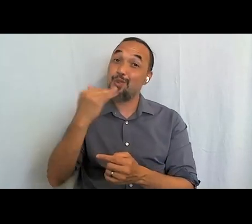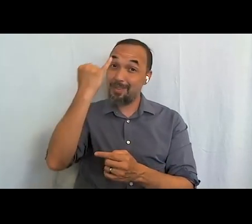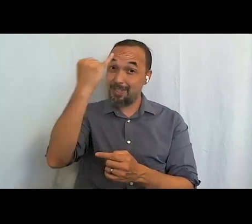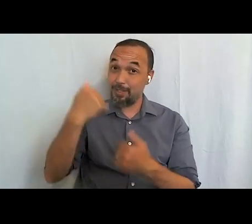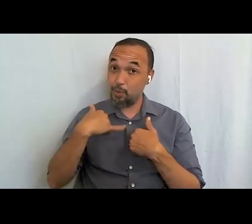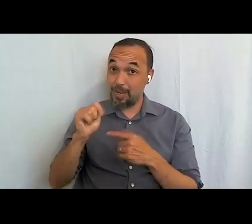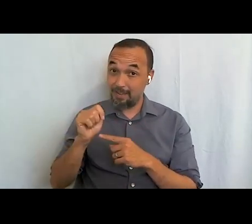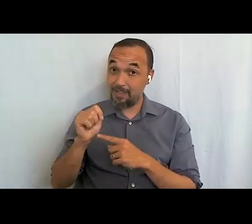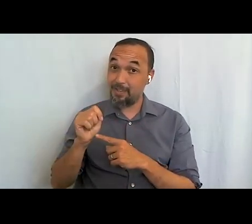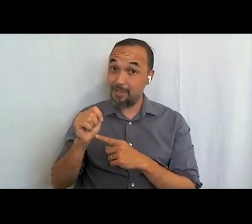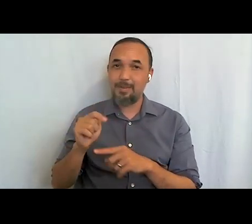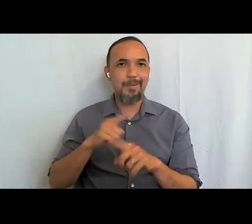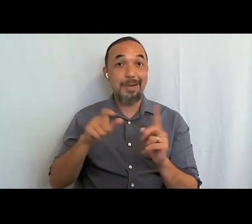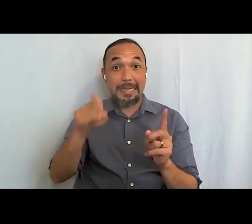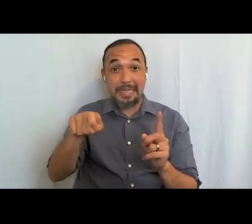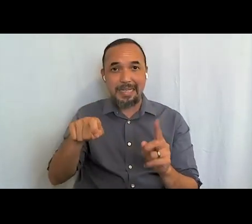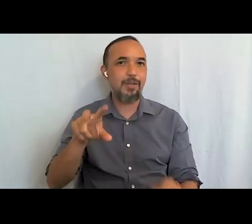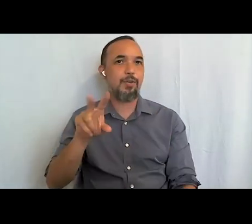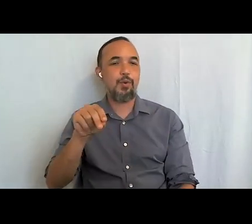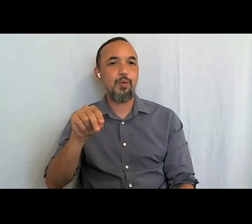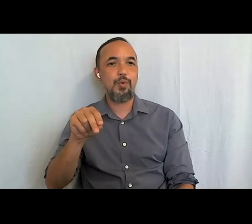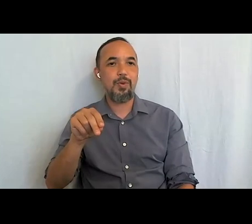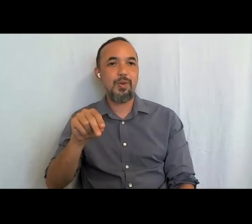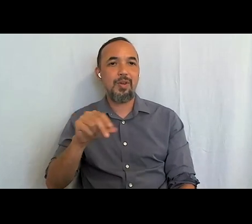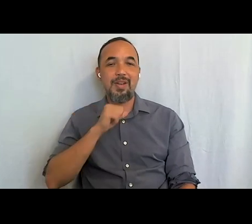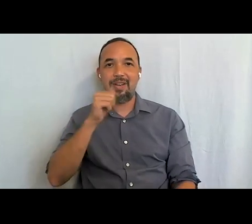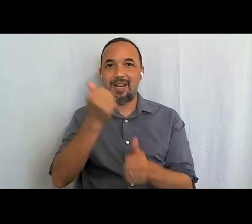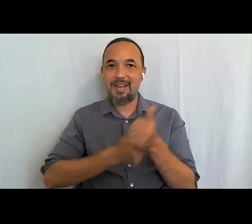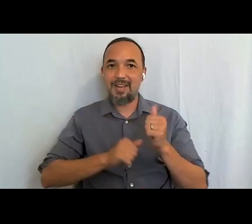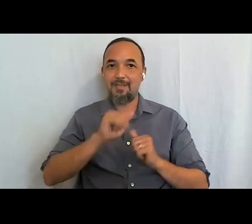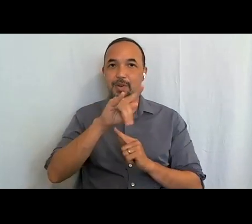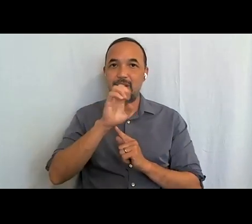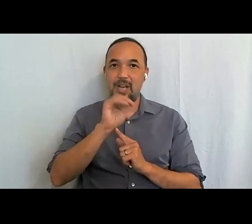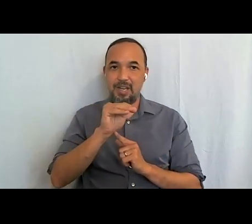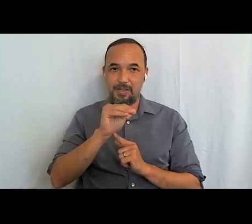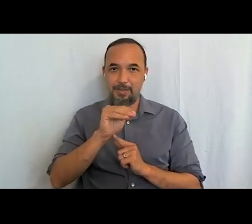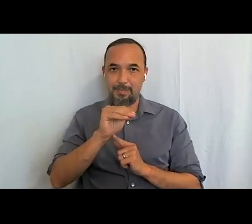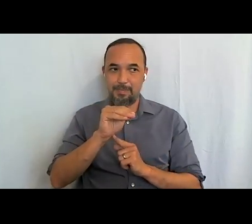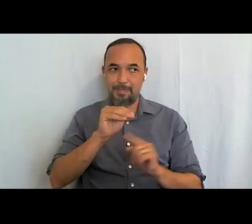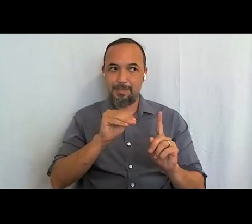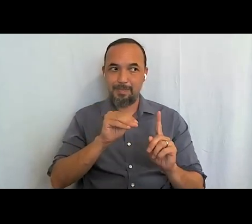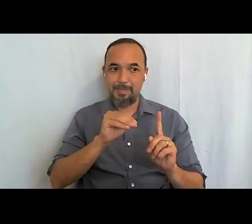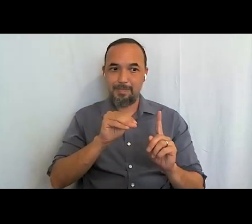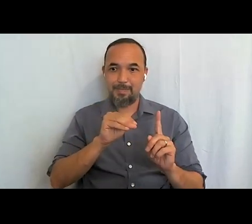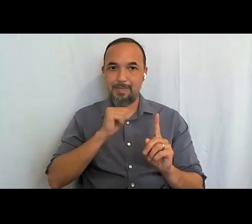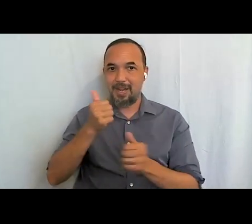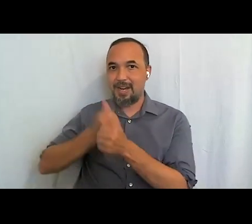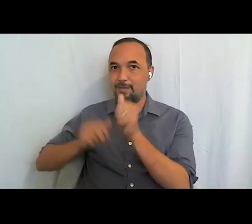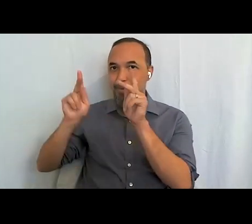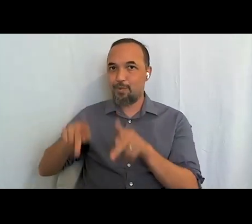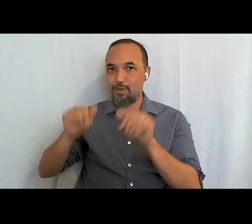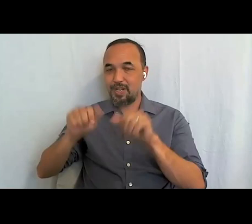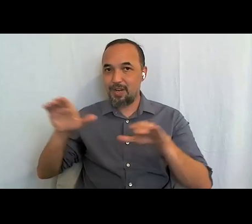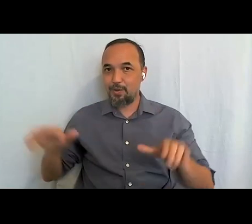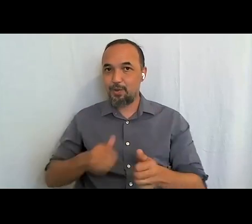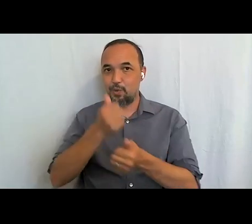for a number of reasons. Not every item is something that will be doable for every person. We try to make it as inclusive as possible